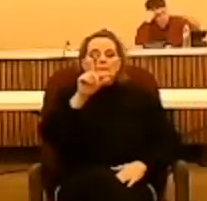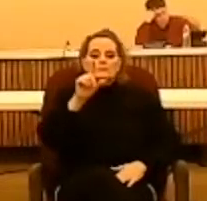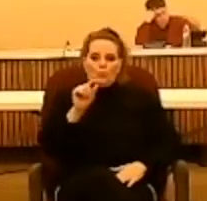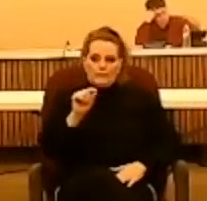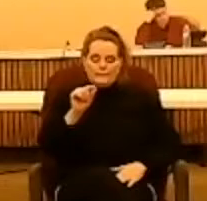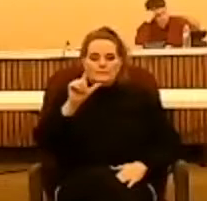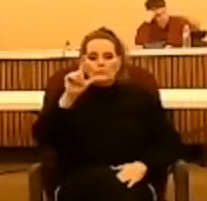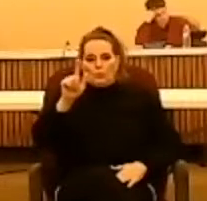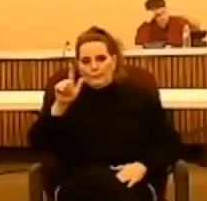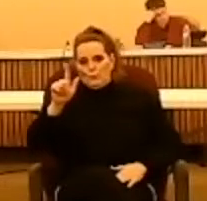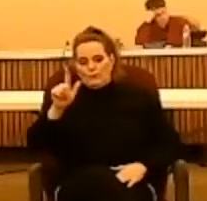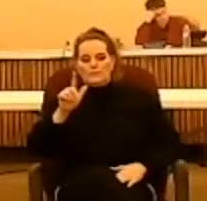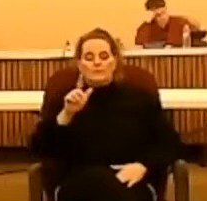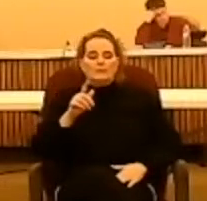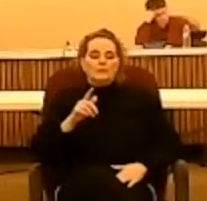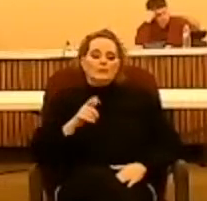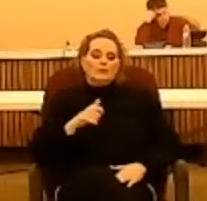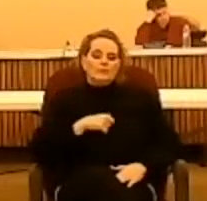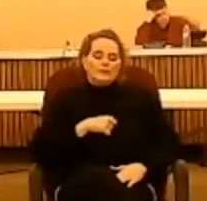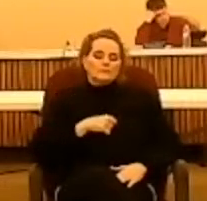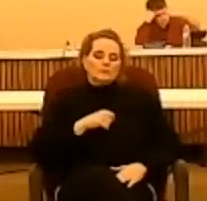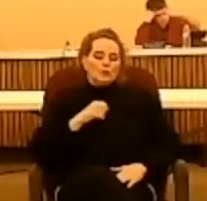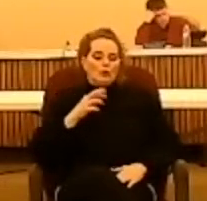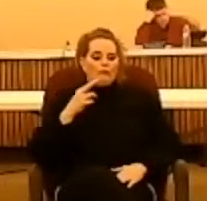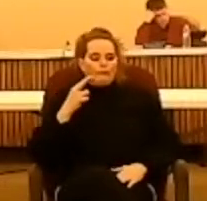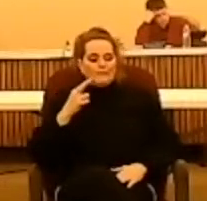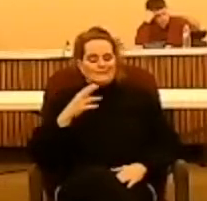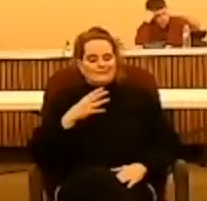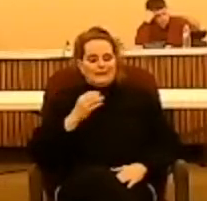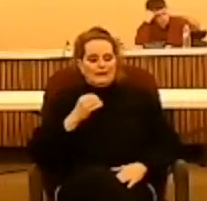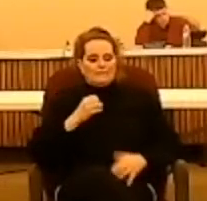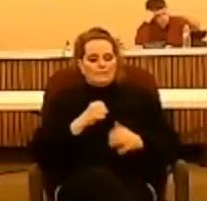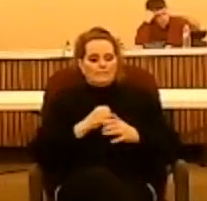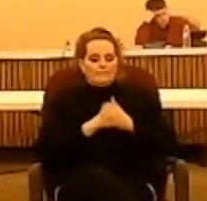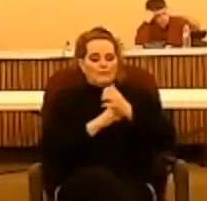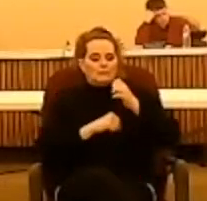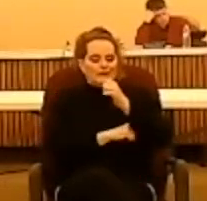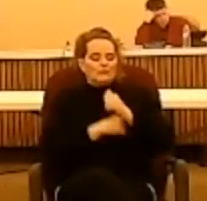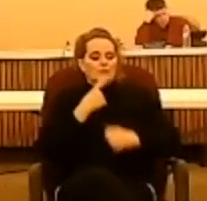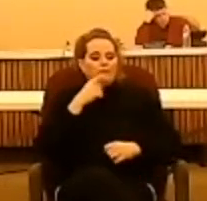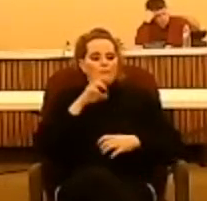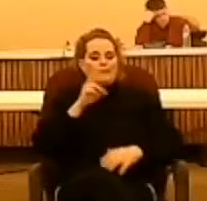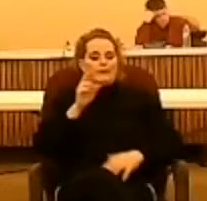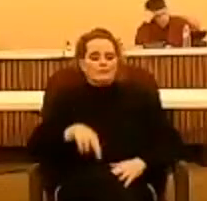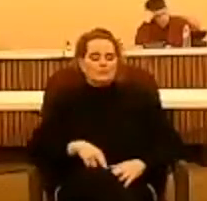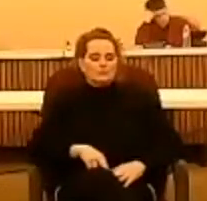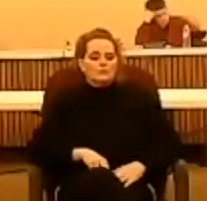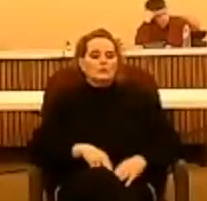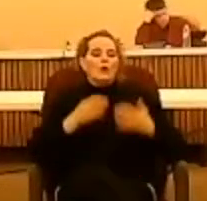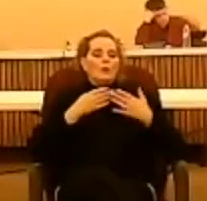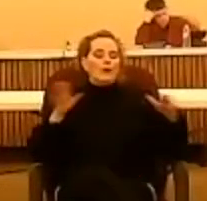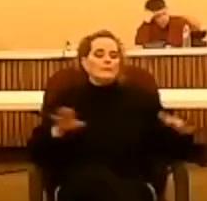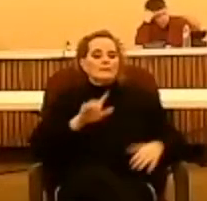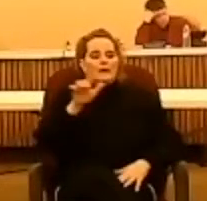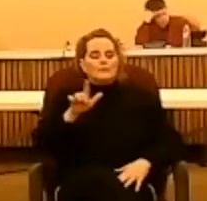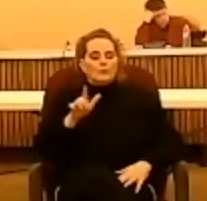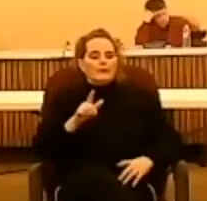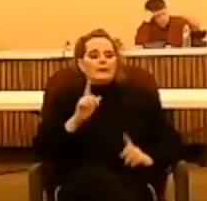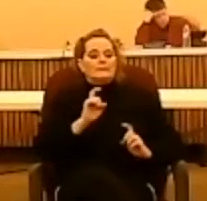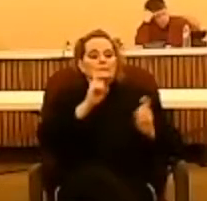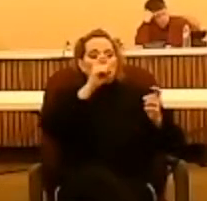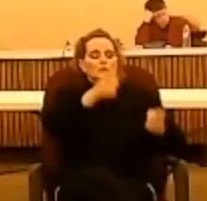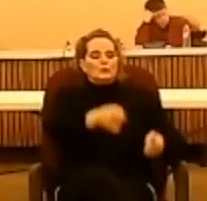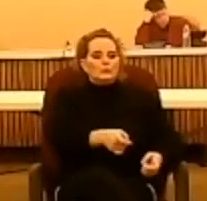2021. Whereas Friends and Foundation of the Rochester Public Library has donated $1,500 to the